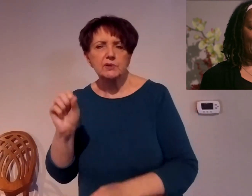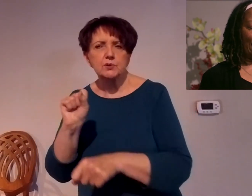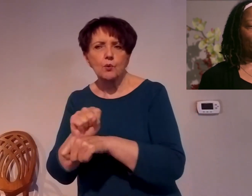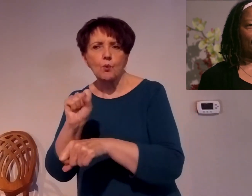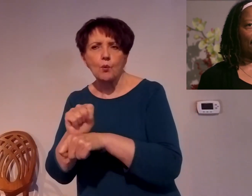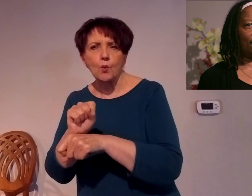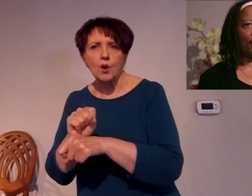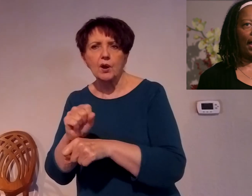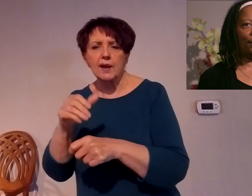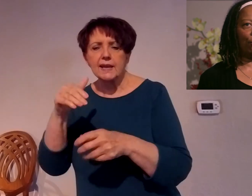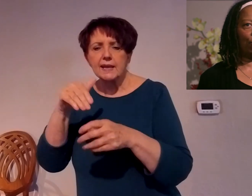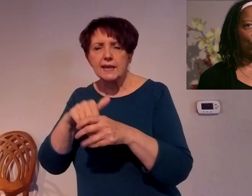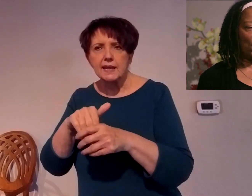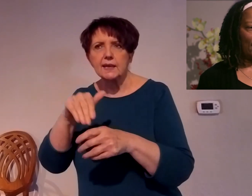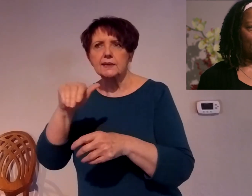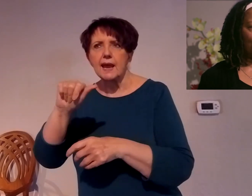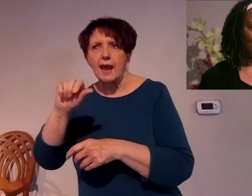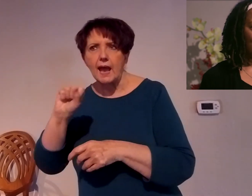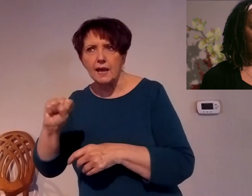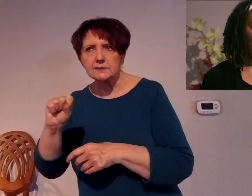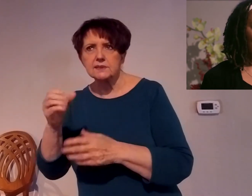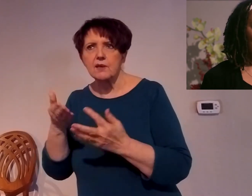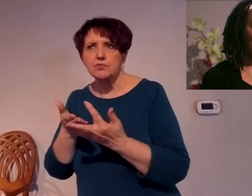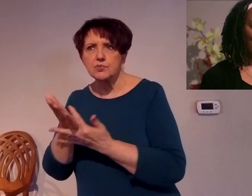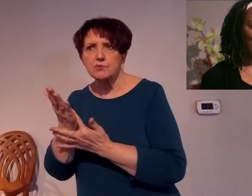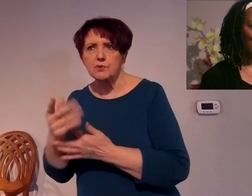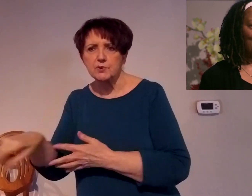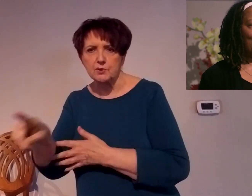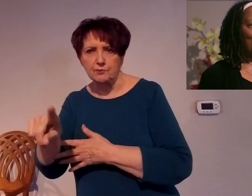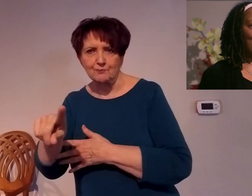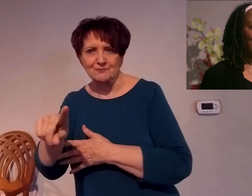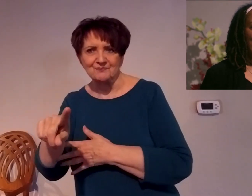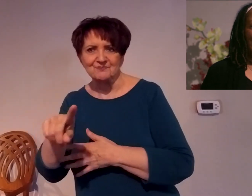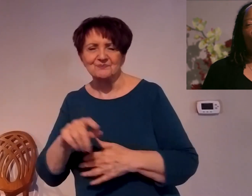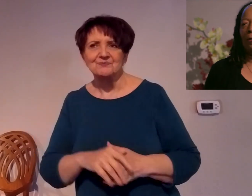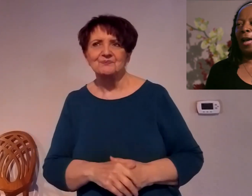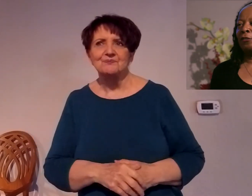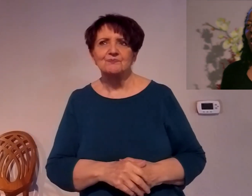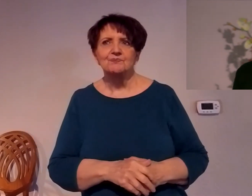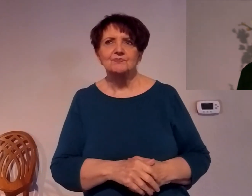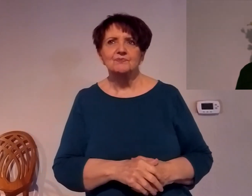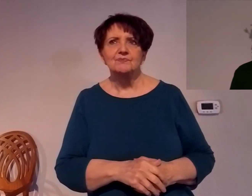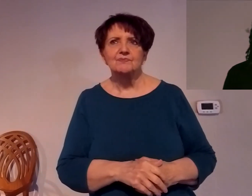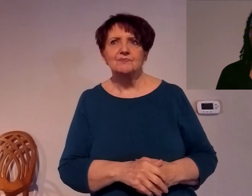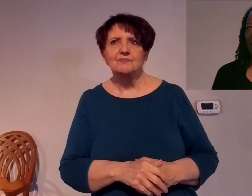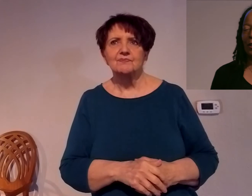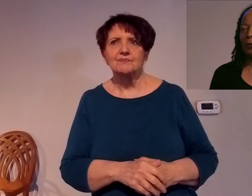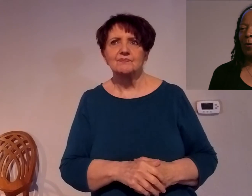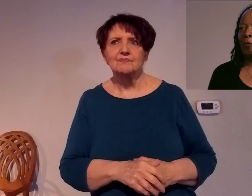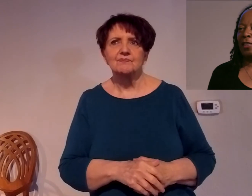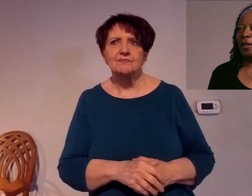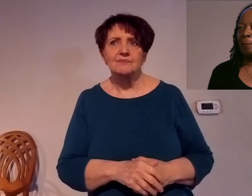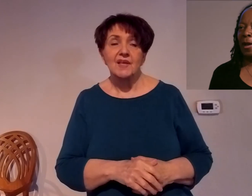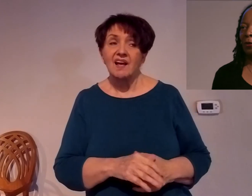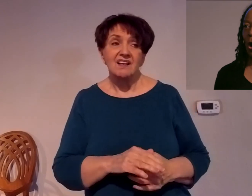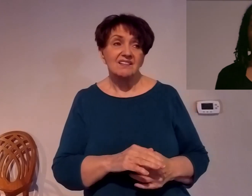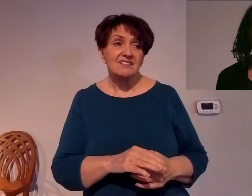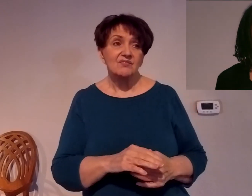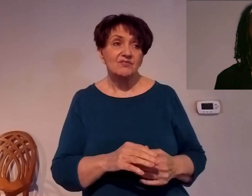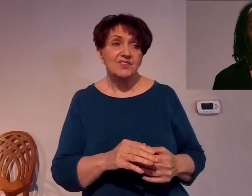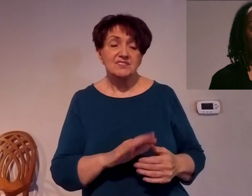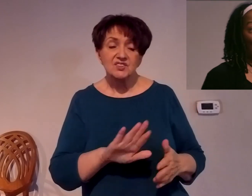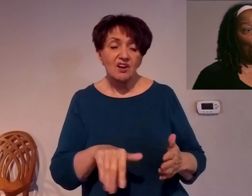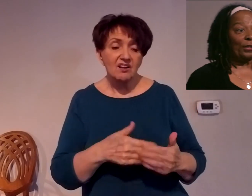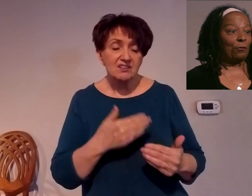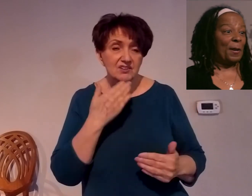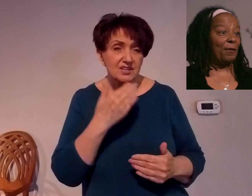work in us, as us, and through us. Now, that's all well and good when we think about, oh,